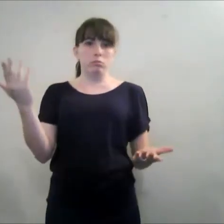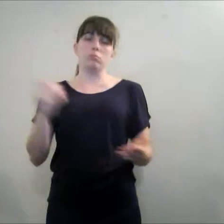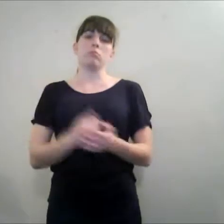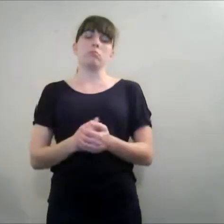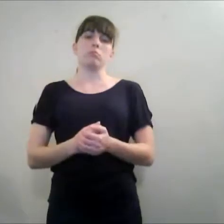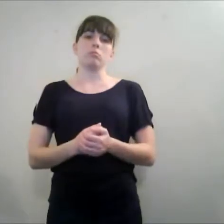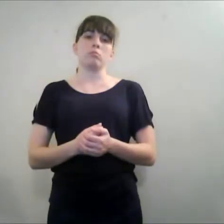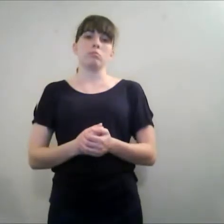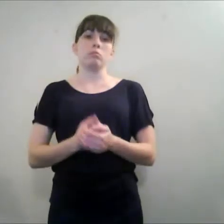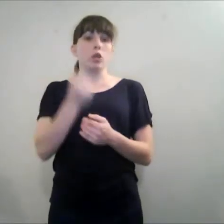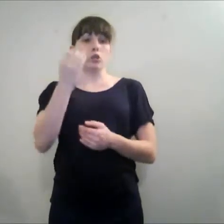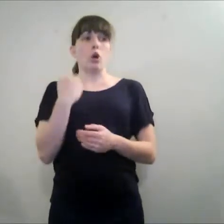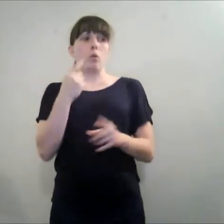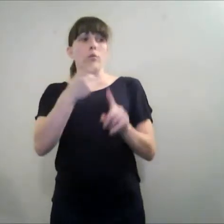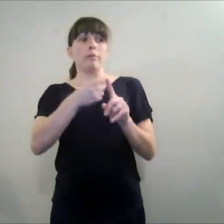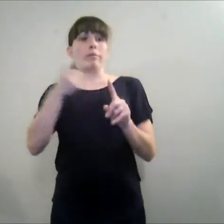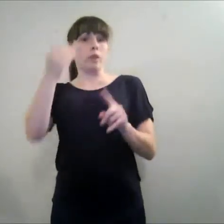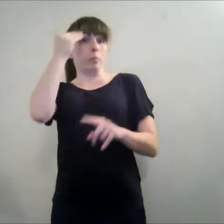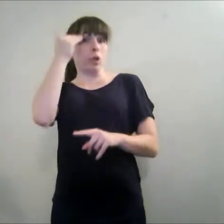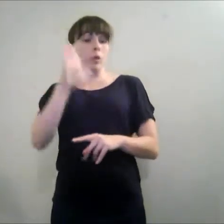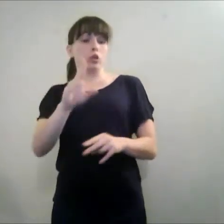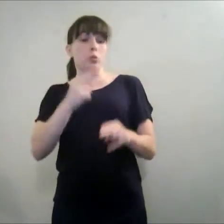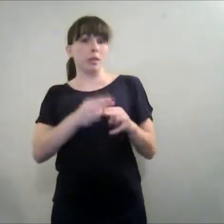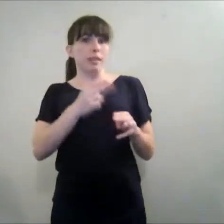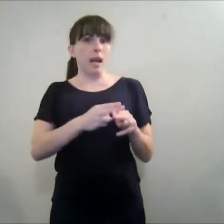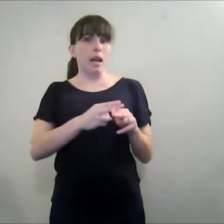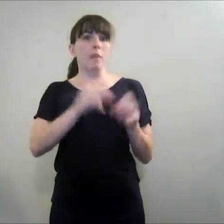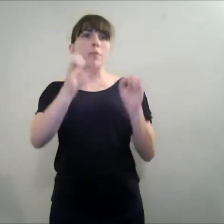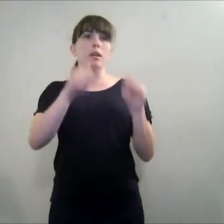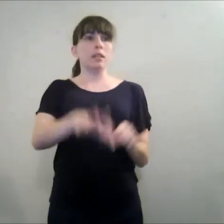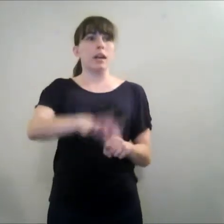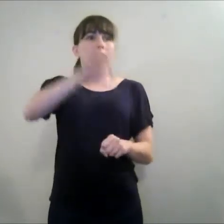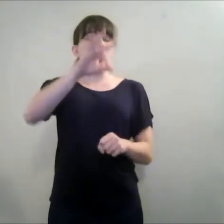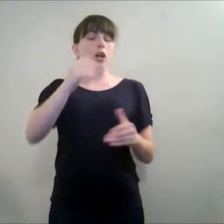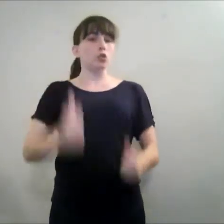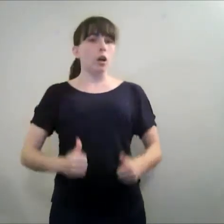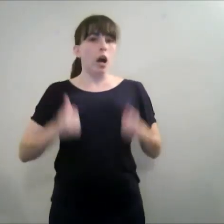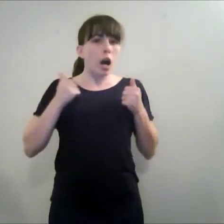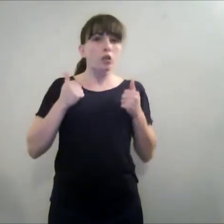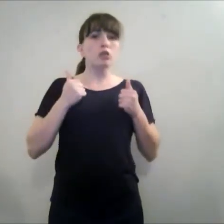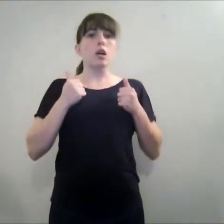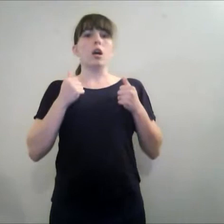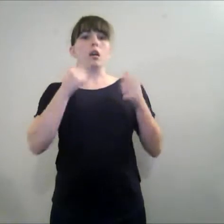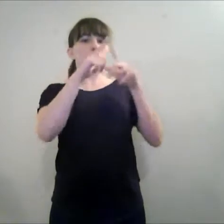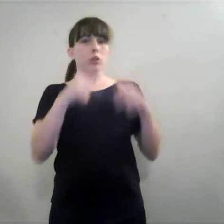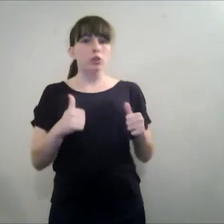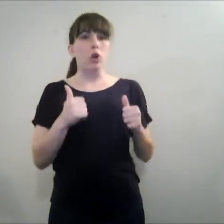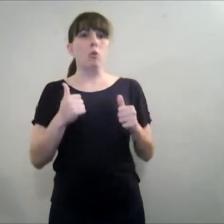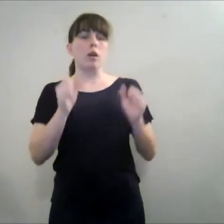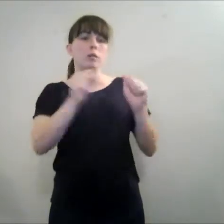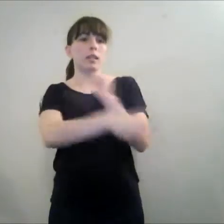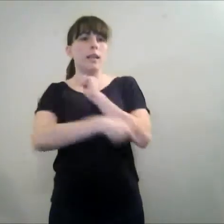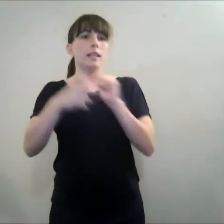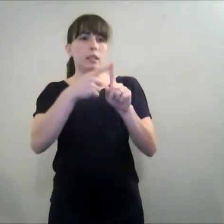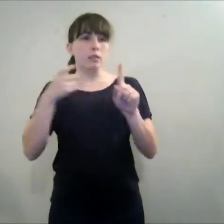online. Why do we put the name on the card? Because we think identity is something to do with names, and because